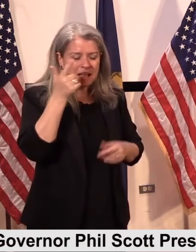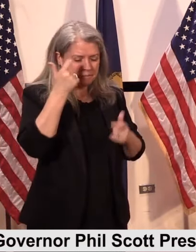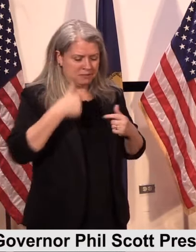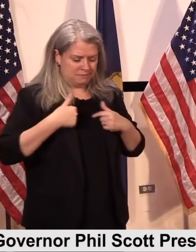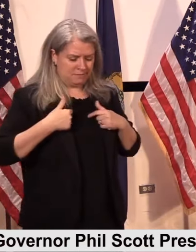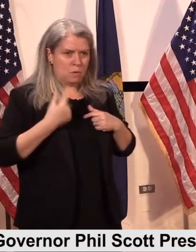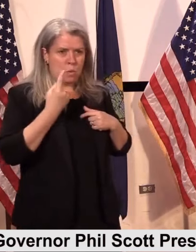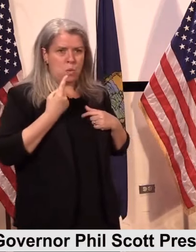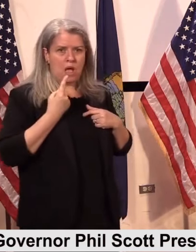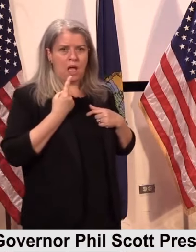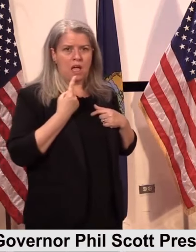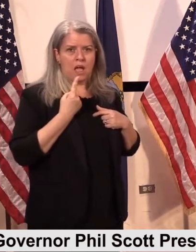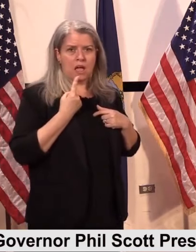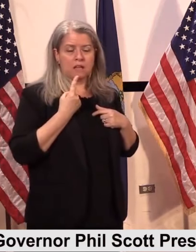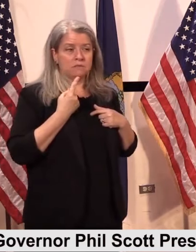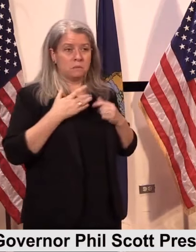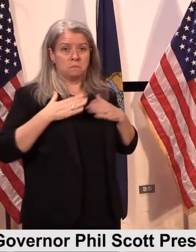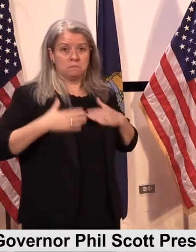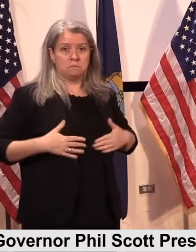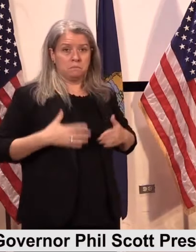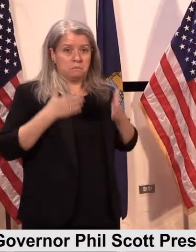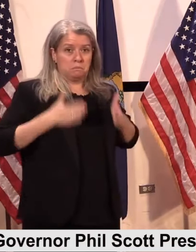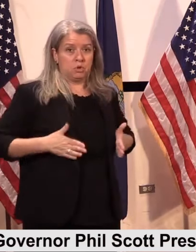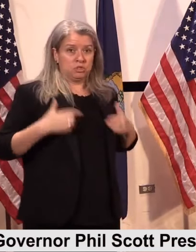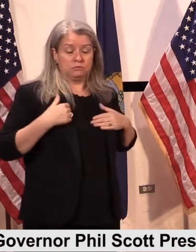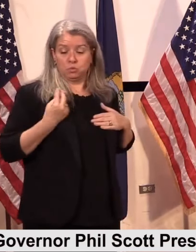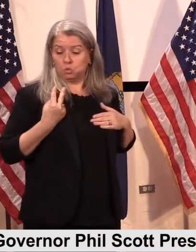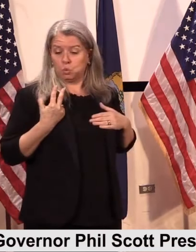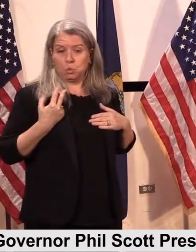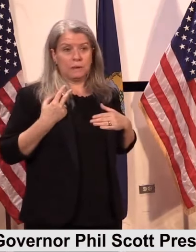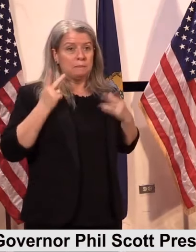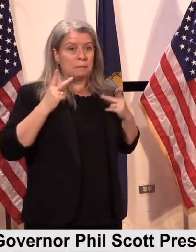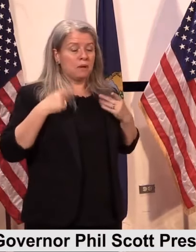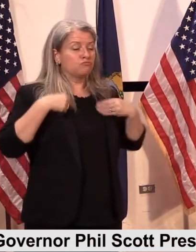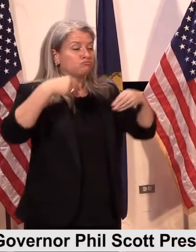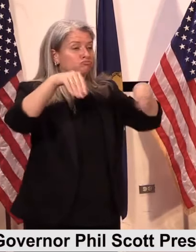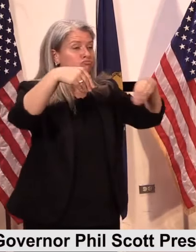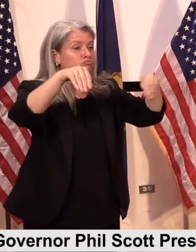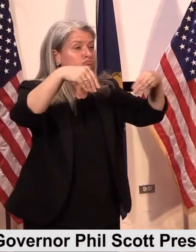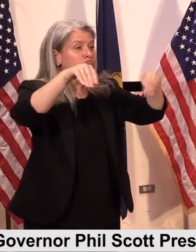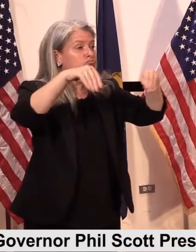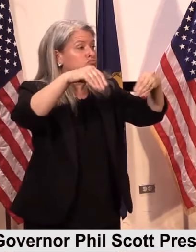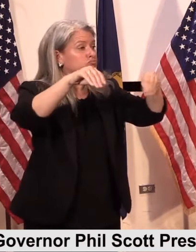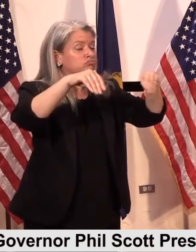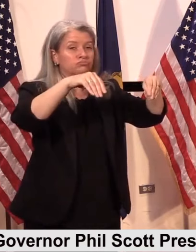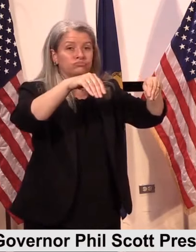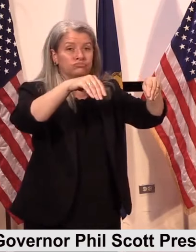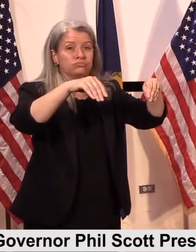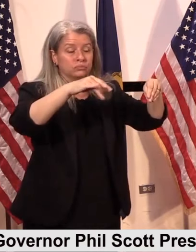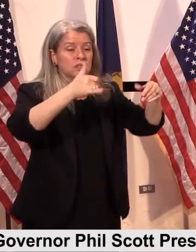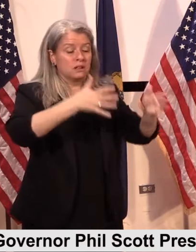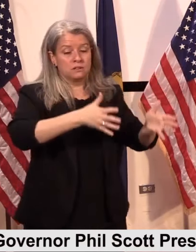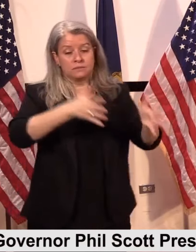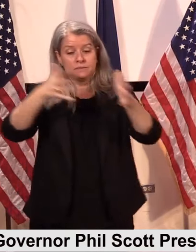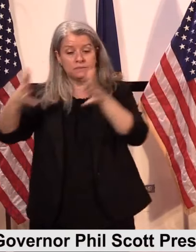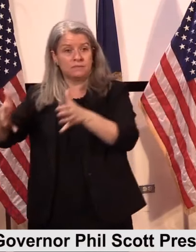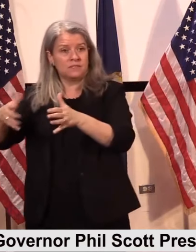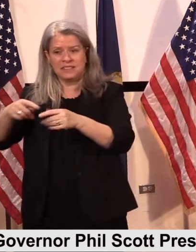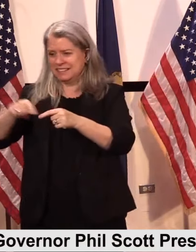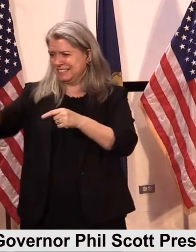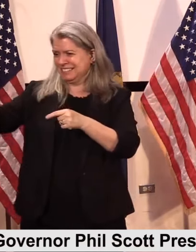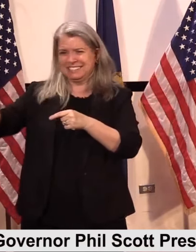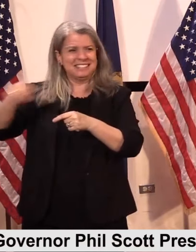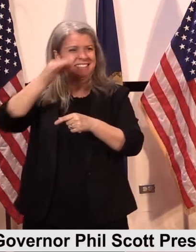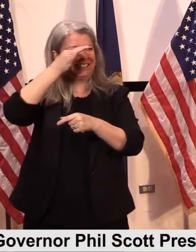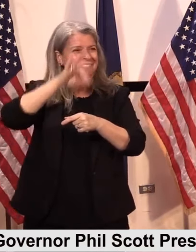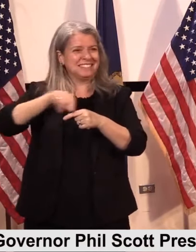or three at one individual station selling their product. And then you have another one just 20 feet down,